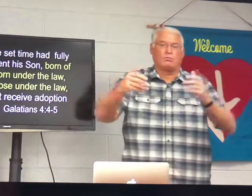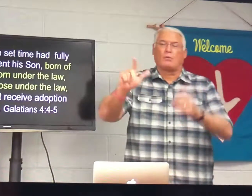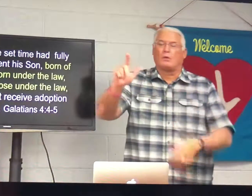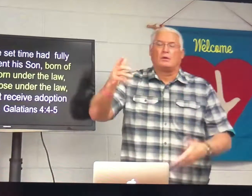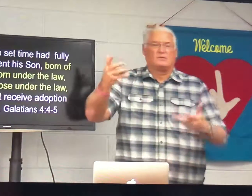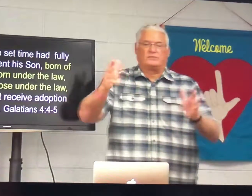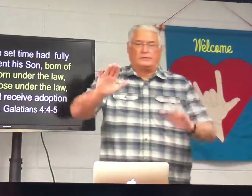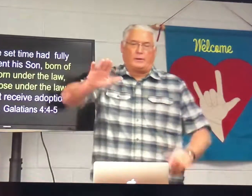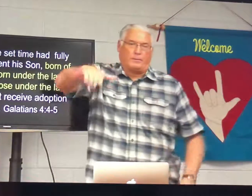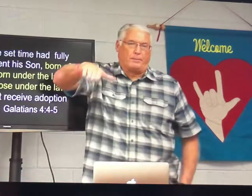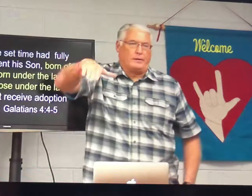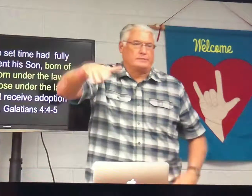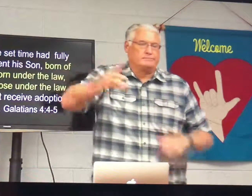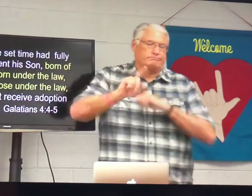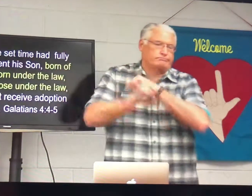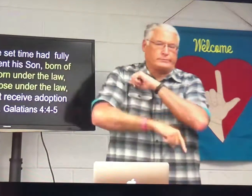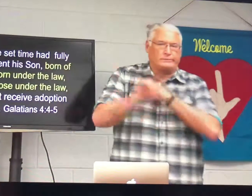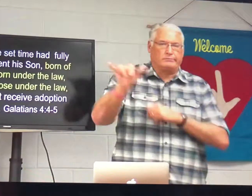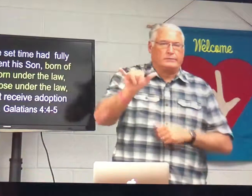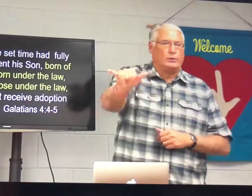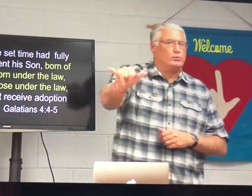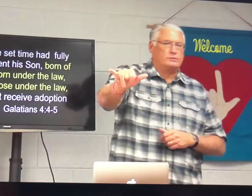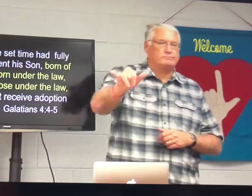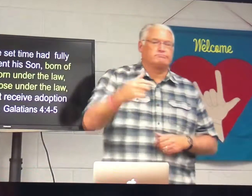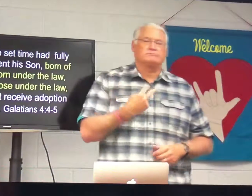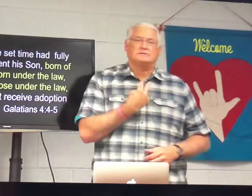at 800-398-8182 to see if you qualify.